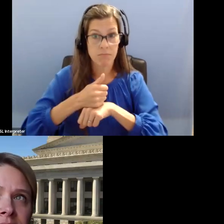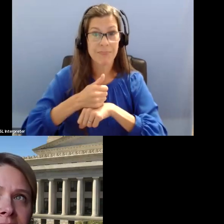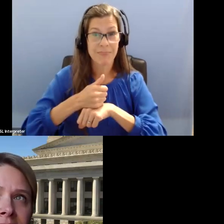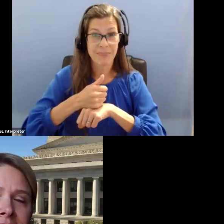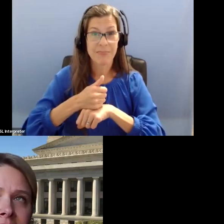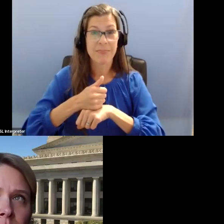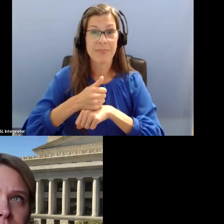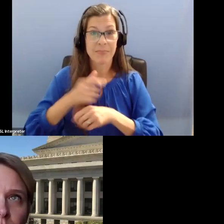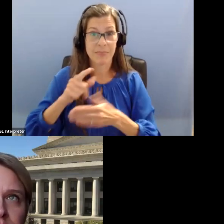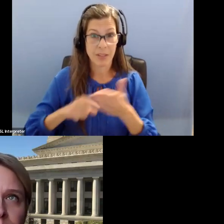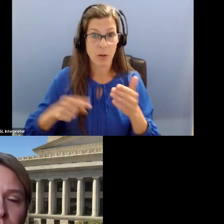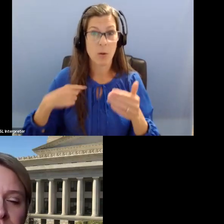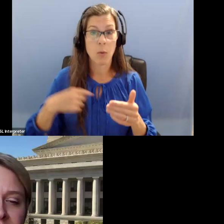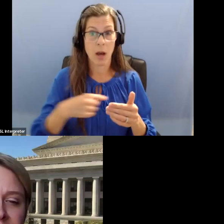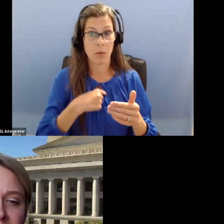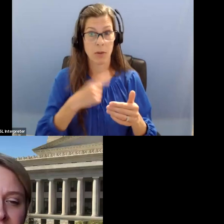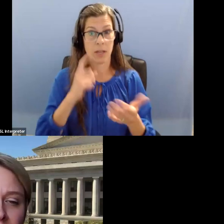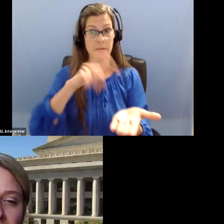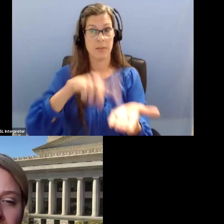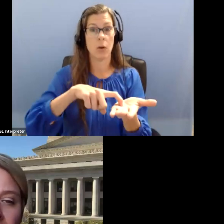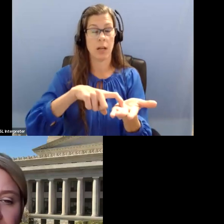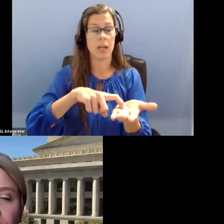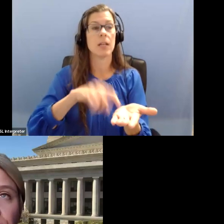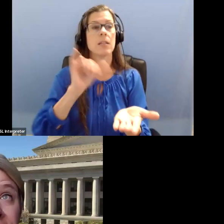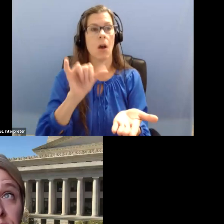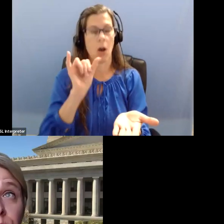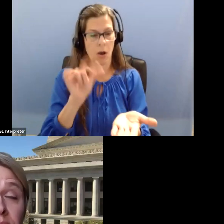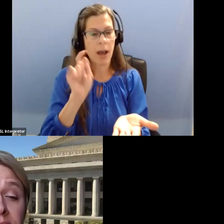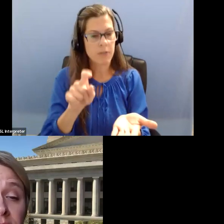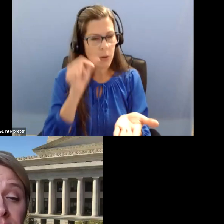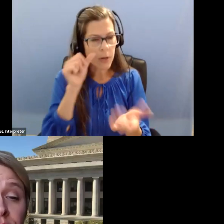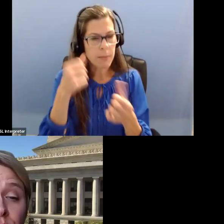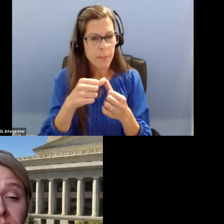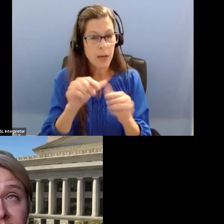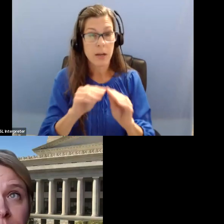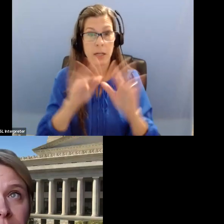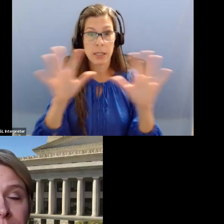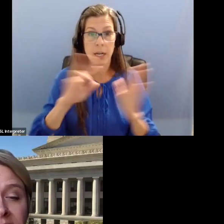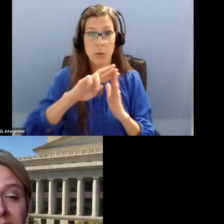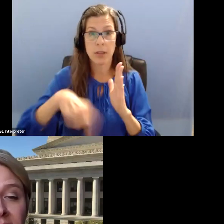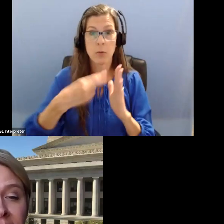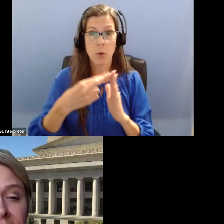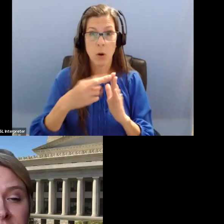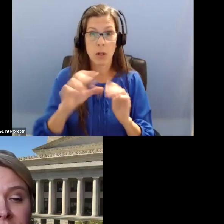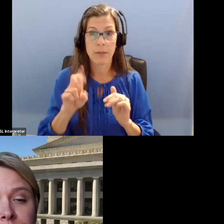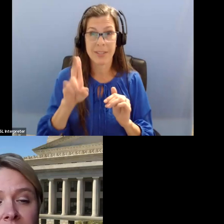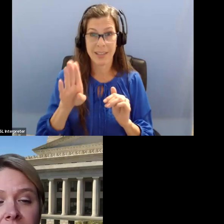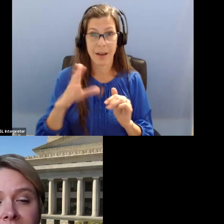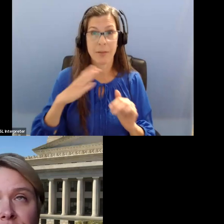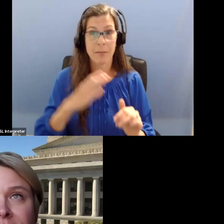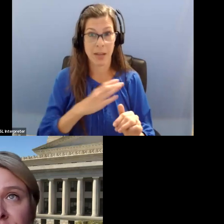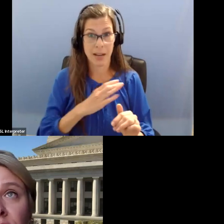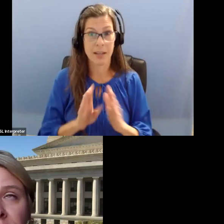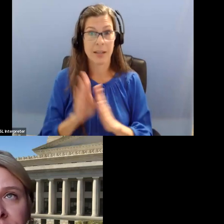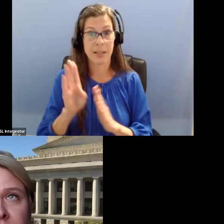we've flagged that will, of course, be worth considering are, making sure we're clear on the role of a subcommittee and developing